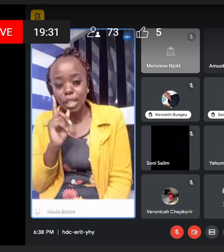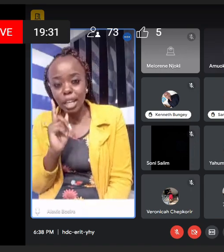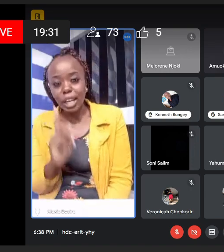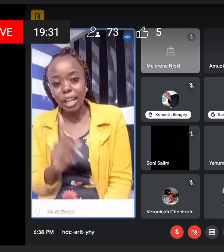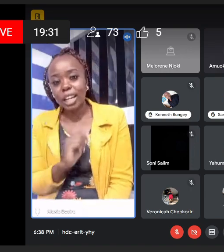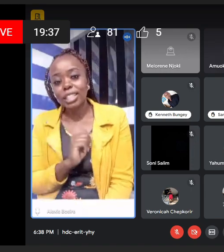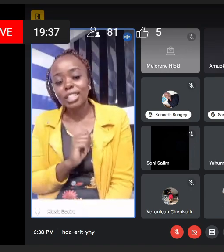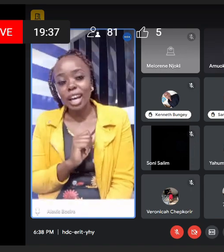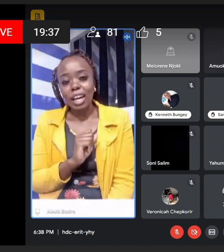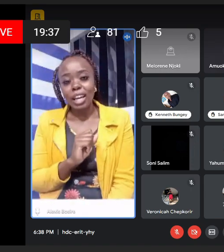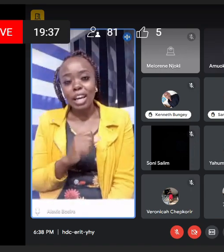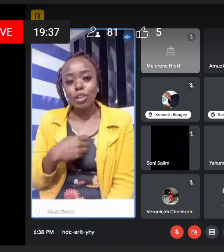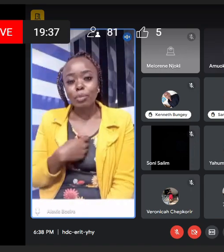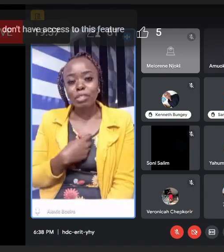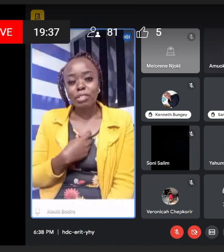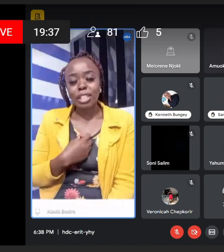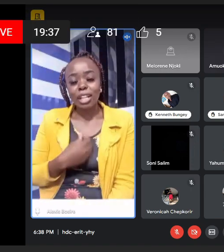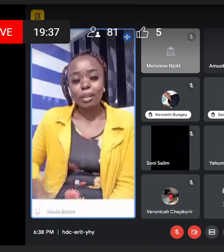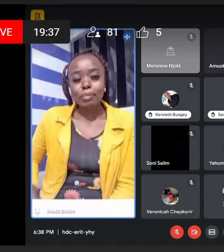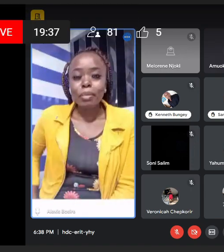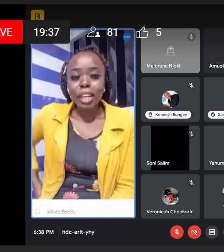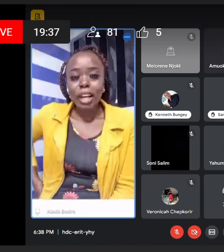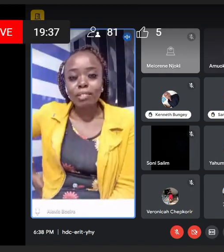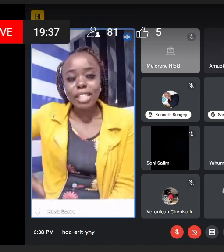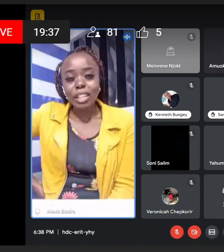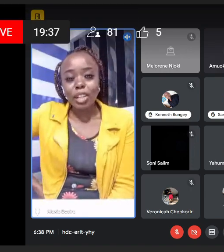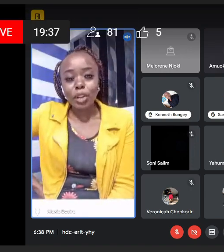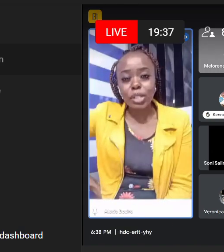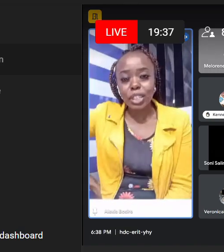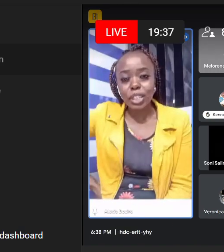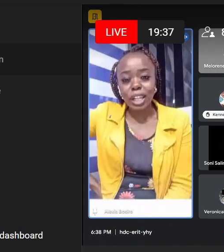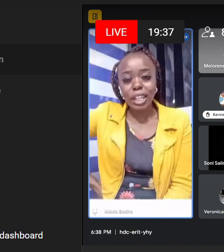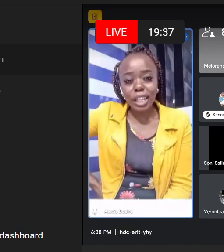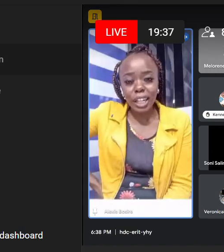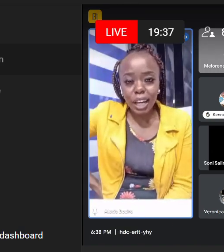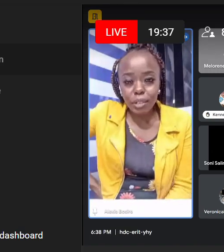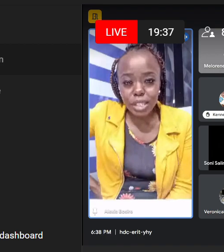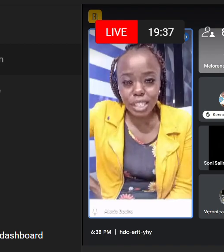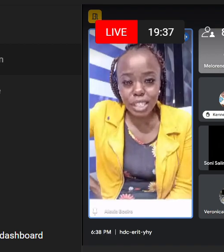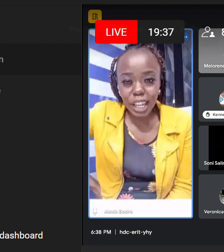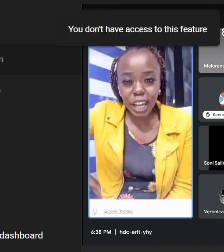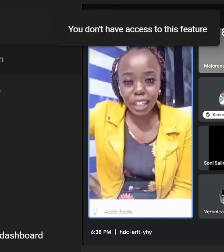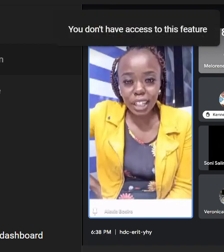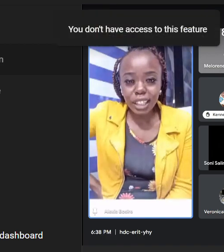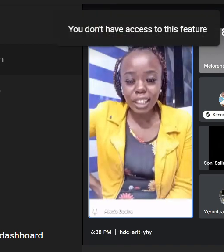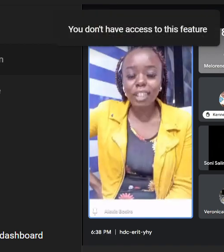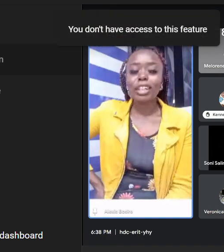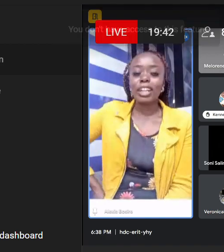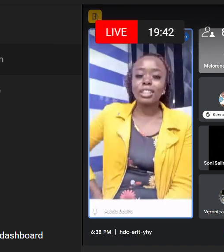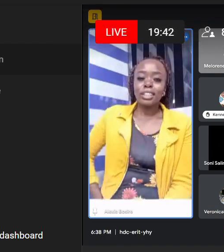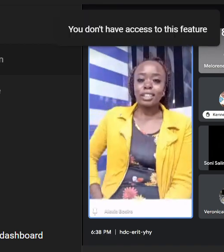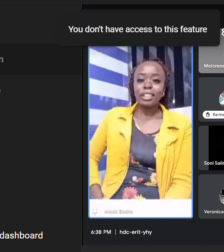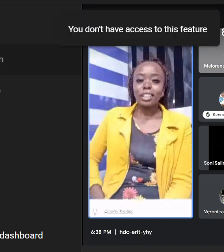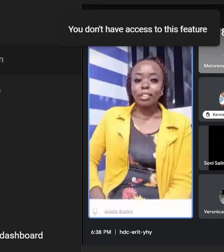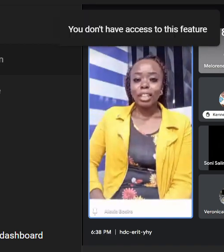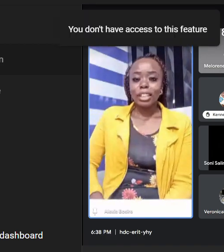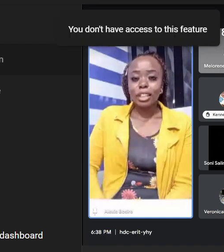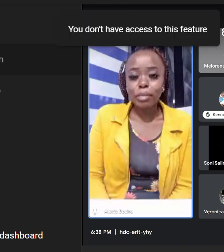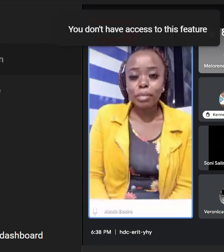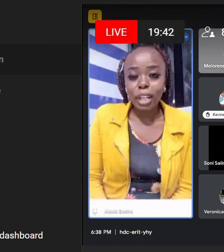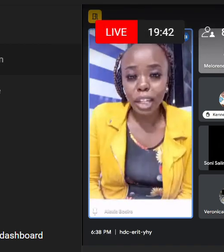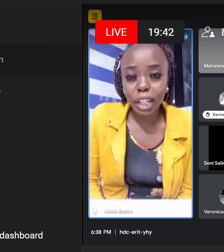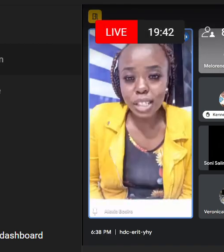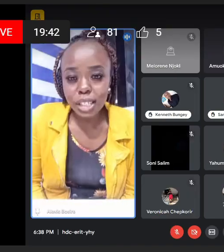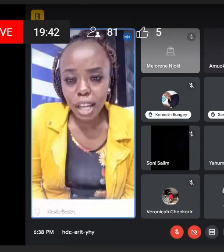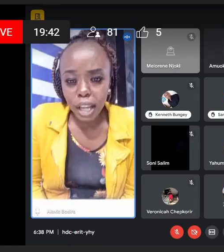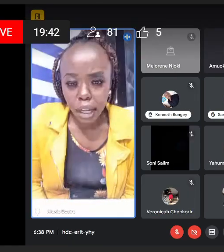use right. I hope I've answered your question, Claire. Was it? Yes. All Thank right. you so much. Welcome.